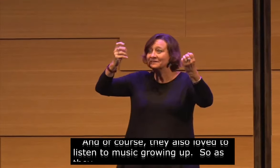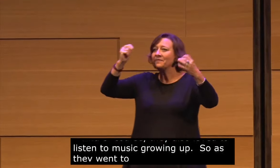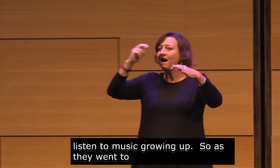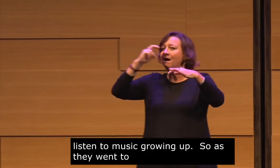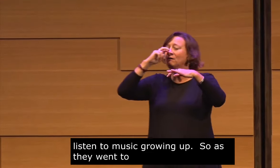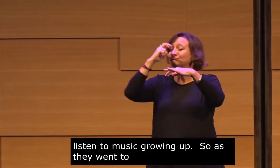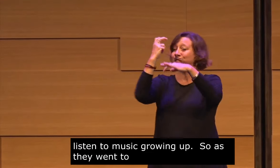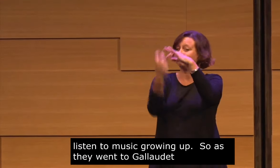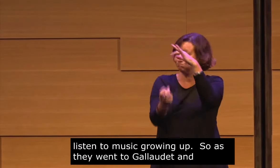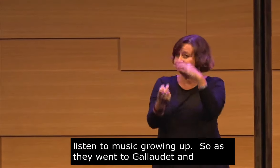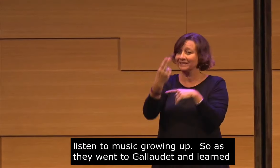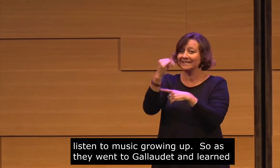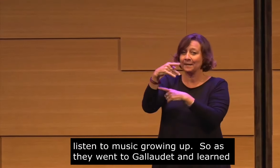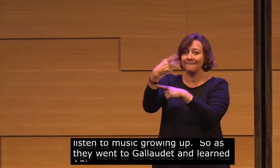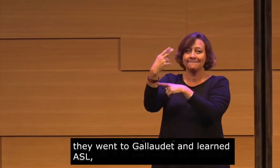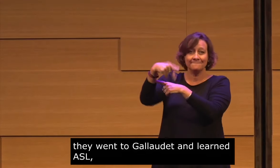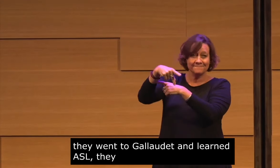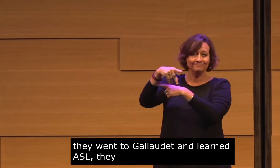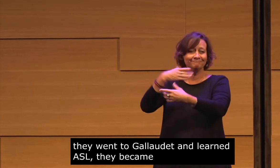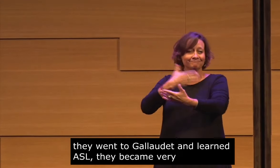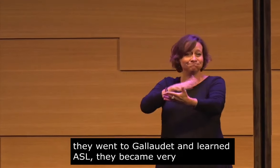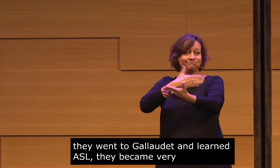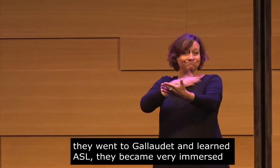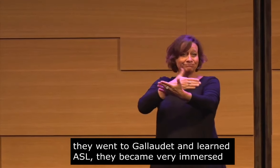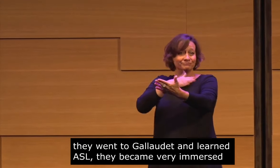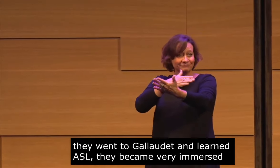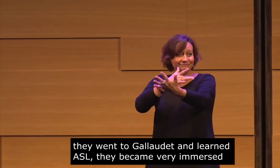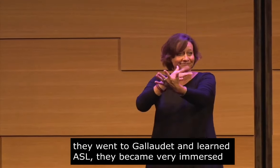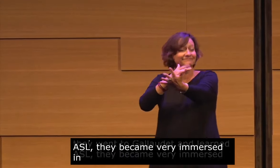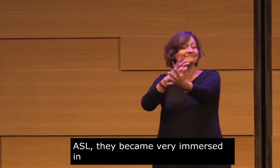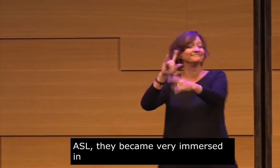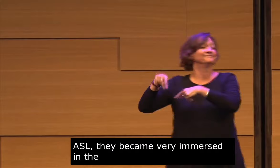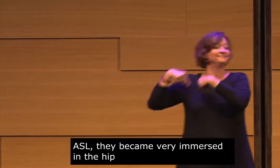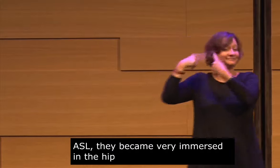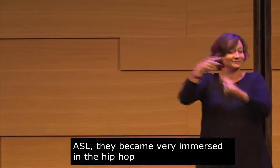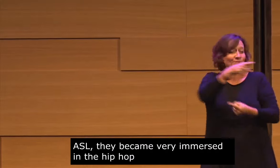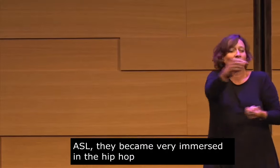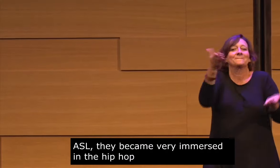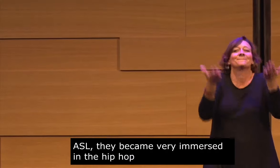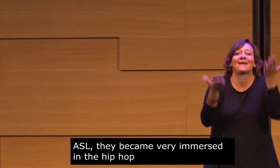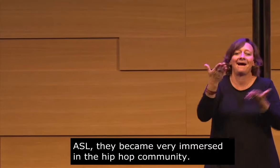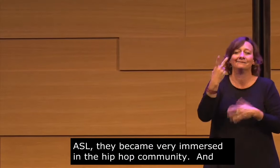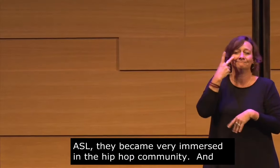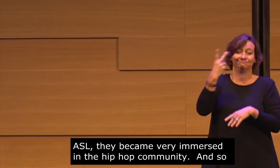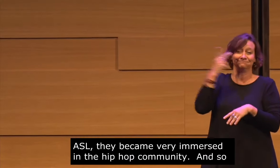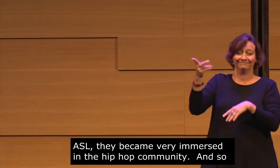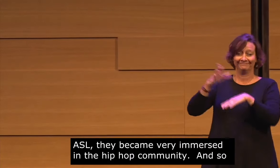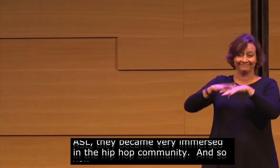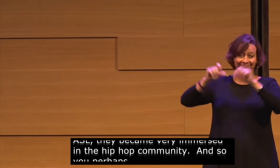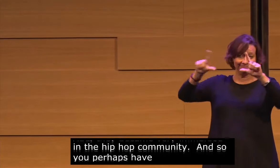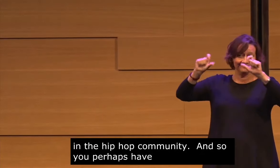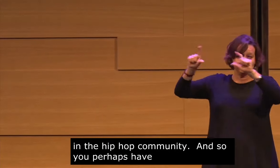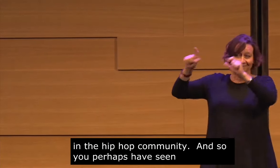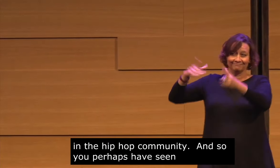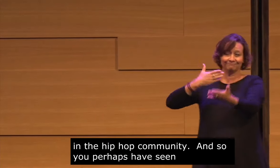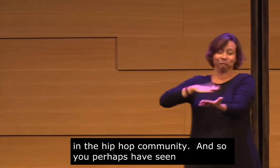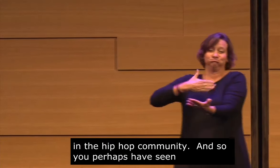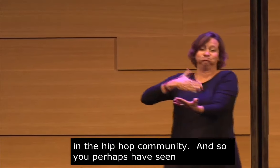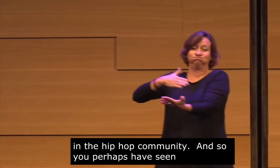went to Gallaudet and learned ASL, they became very immersed in the hip hop community. And so you perhaps have seen this